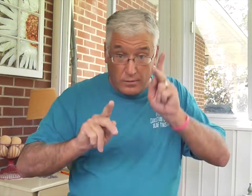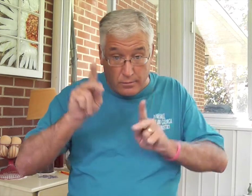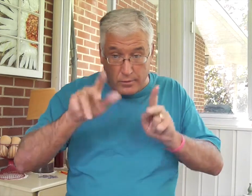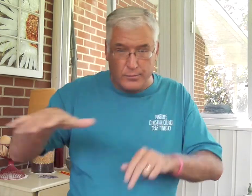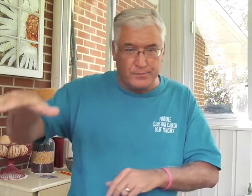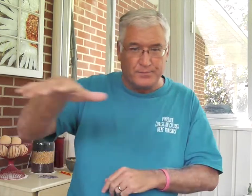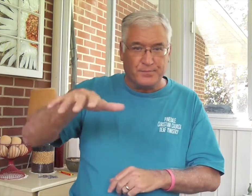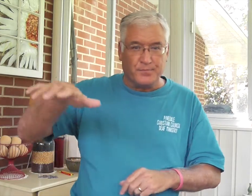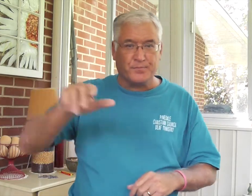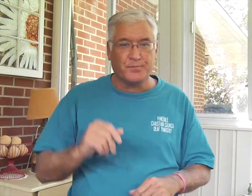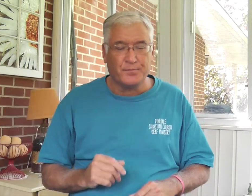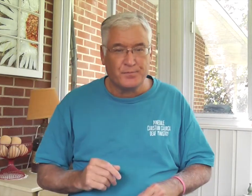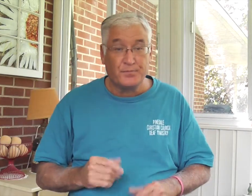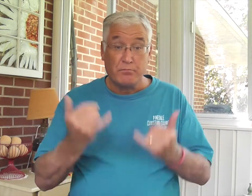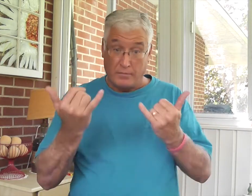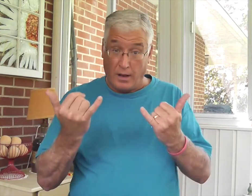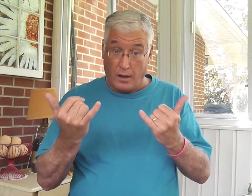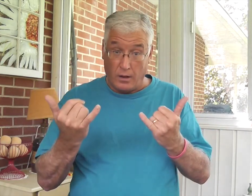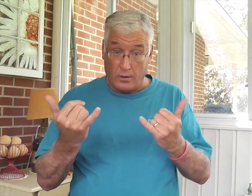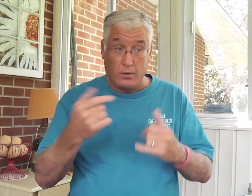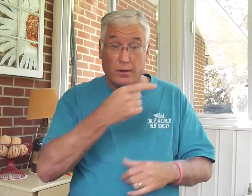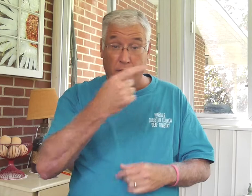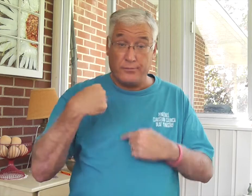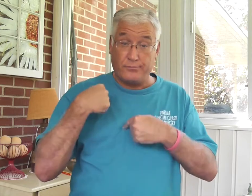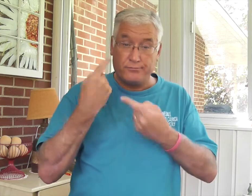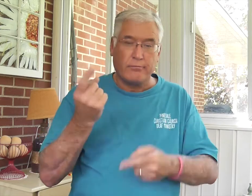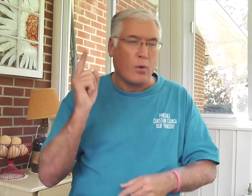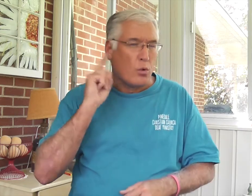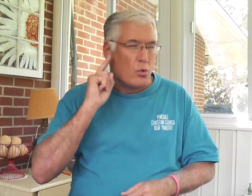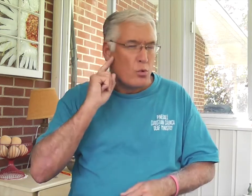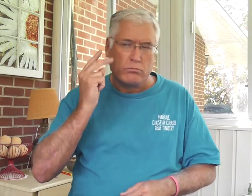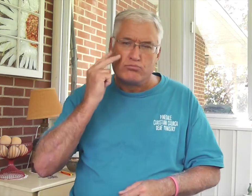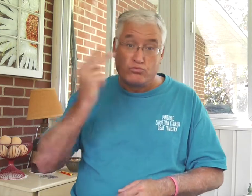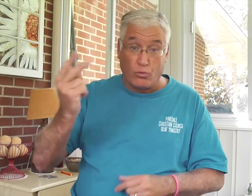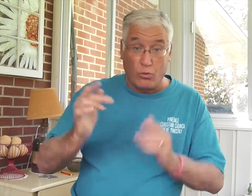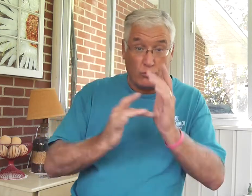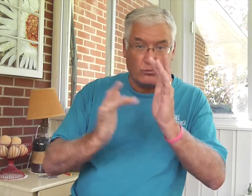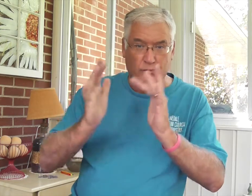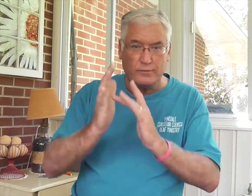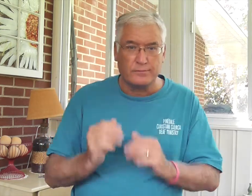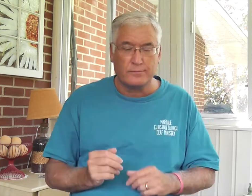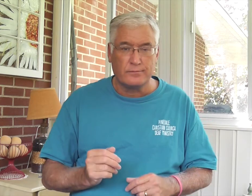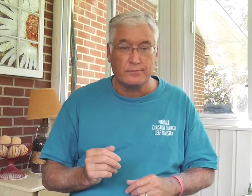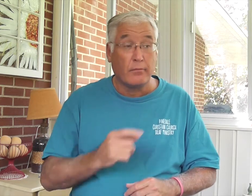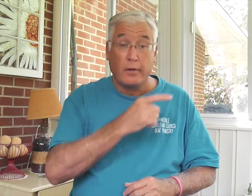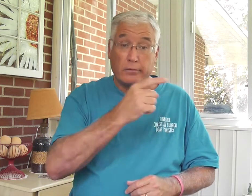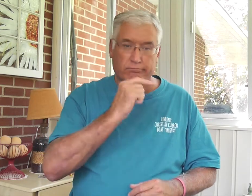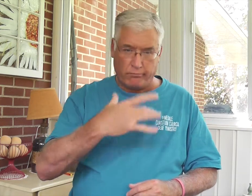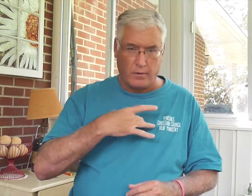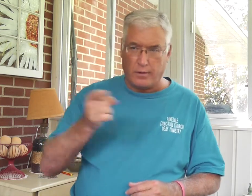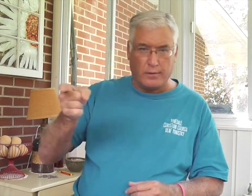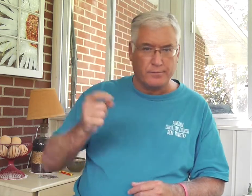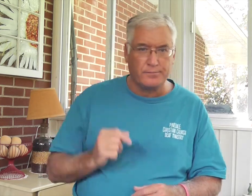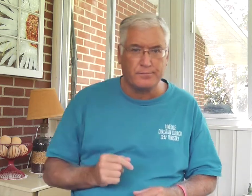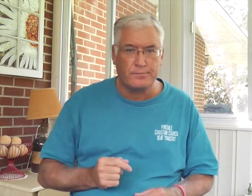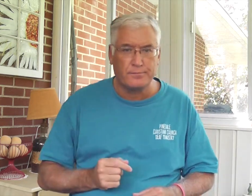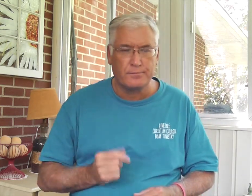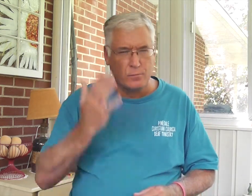had authority over the Jewish people. Now, they were hearing and seeing Jesus, and the